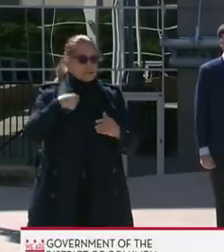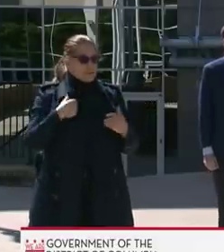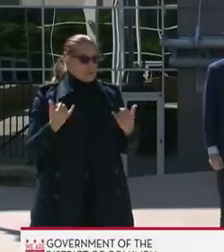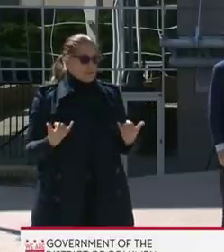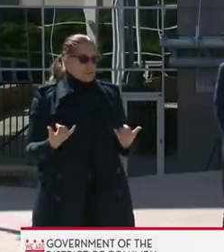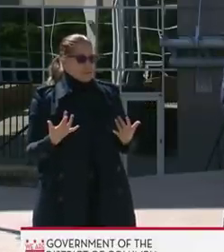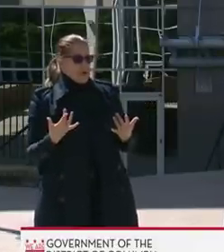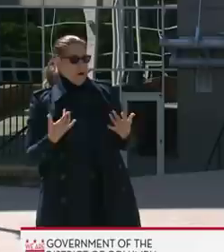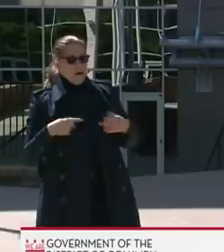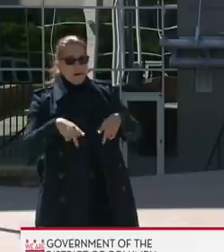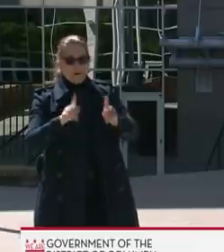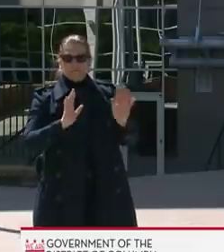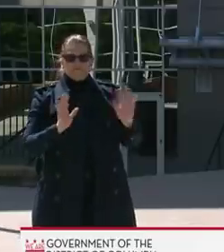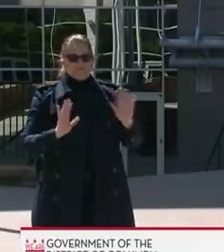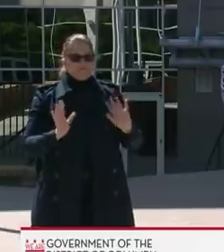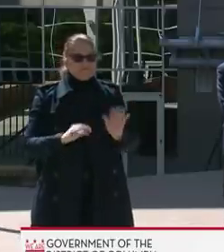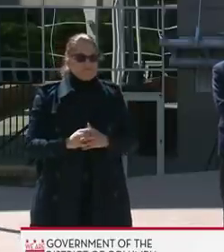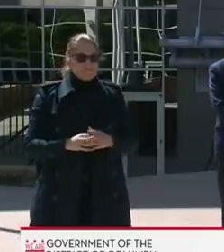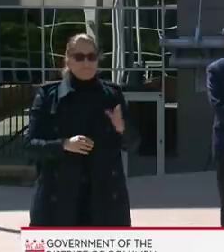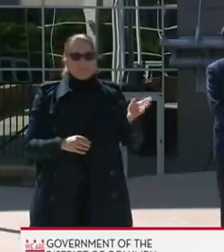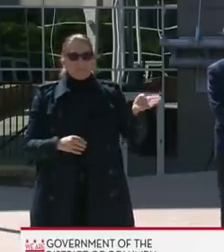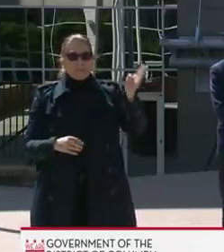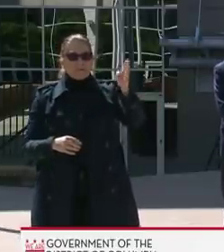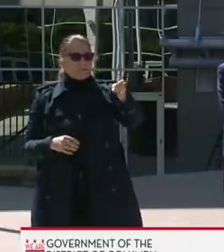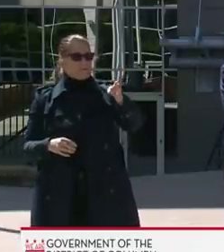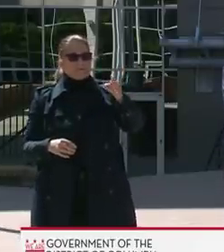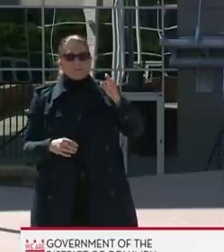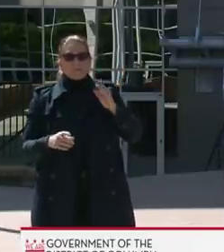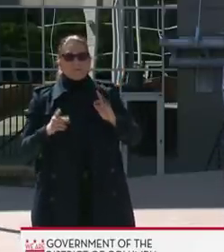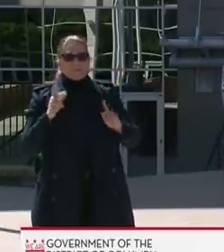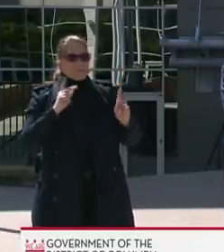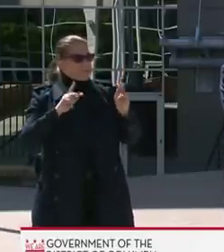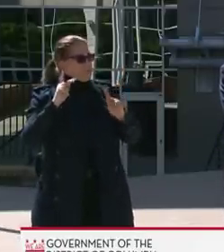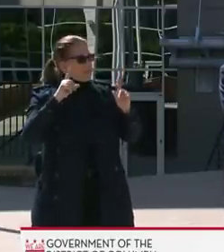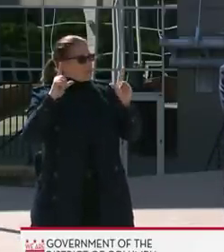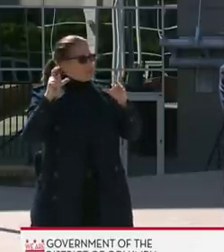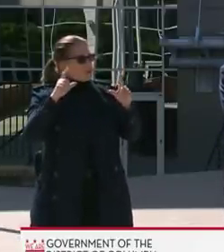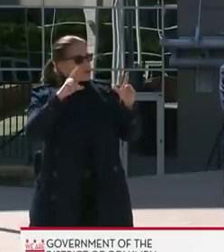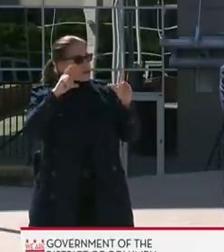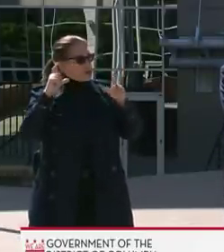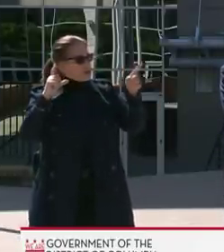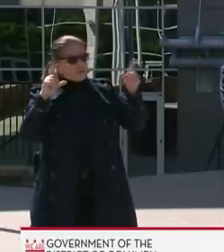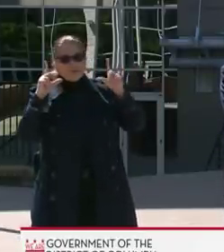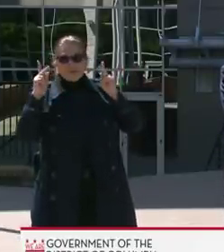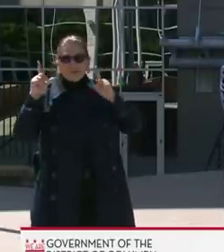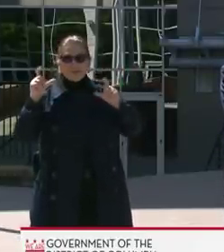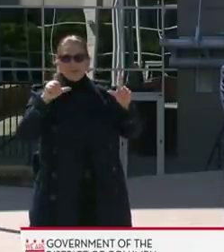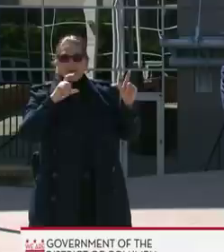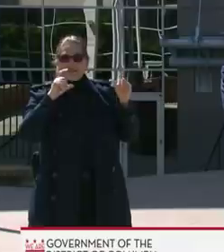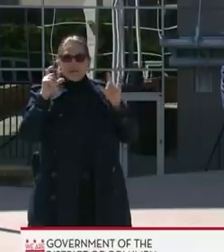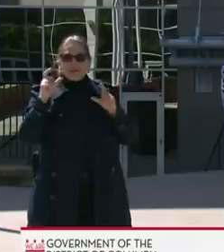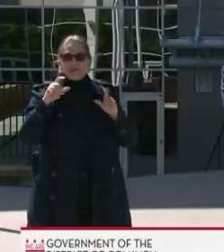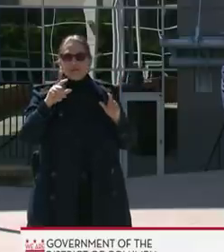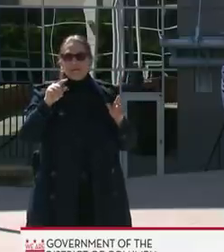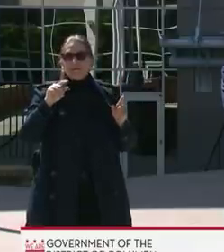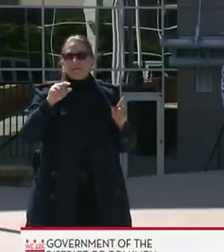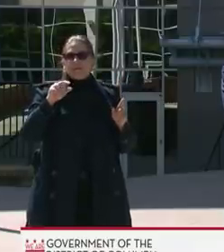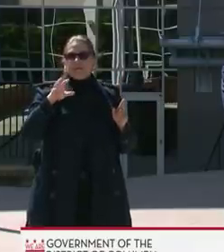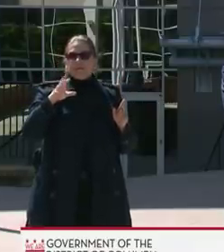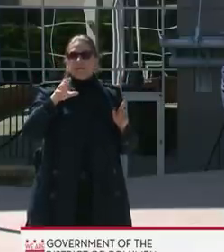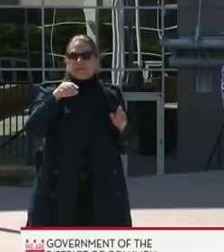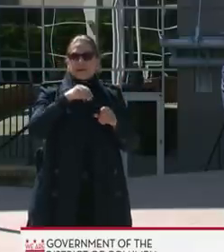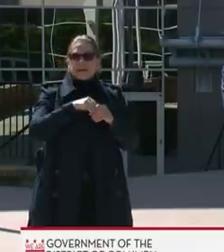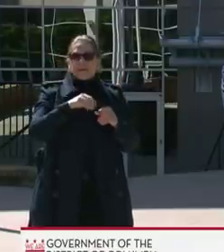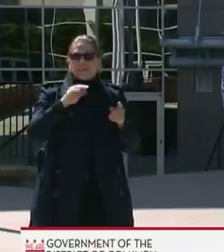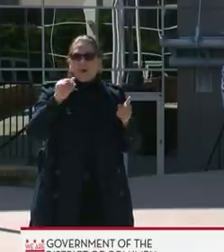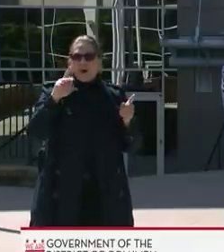people also put out pictures of places like the DuPont Market yesterday, where there seemed to be, well, a number of people there. You've got the various markets around